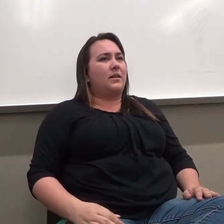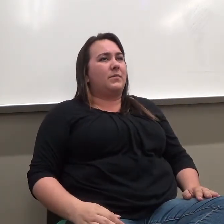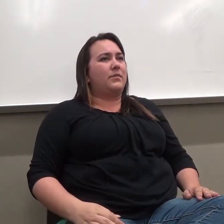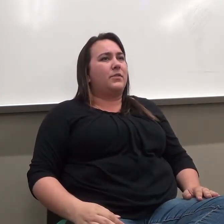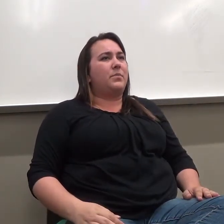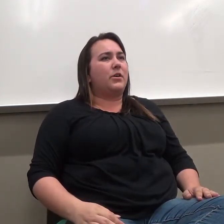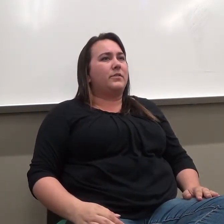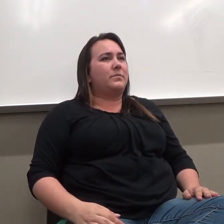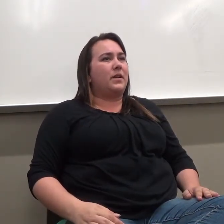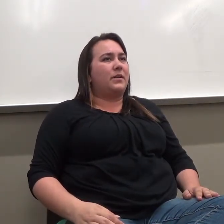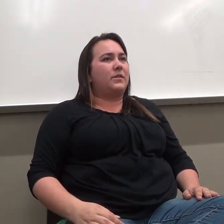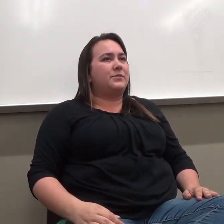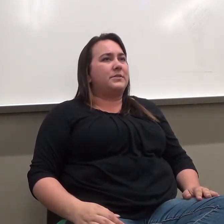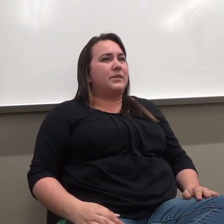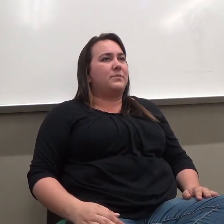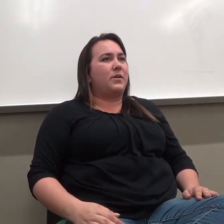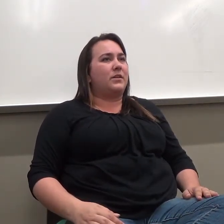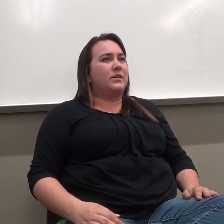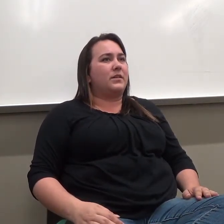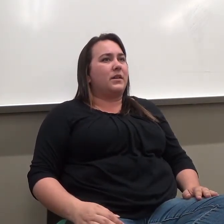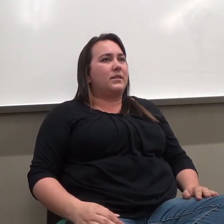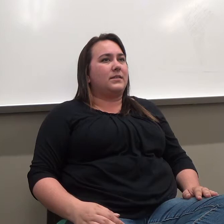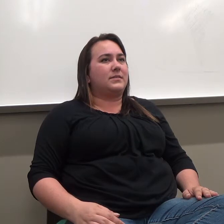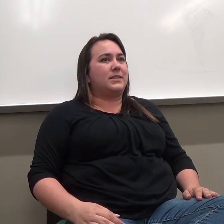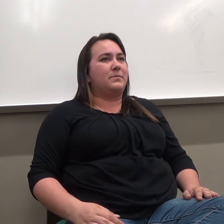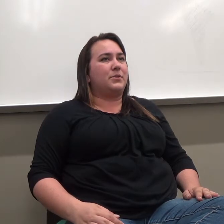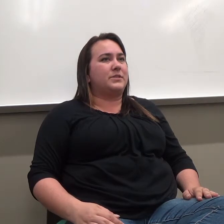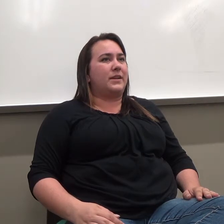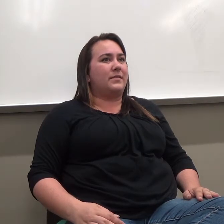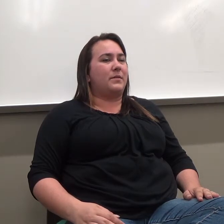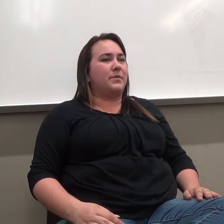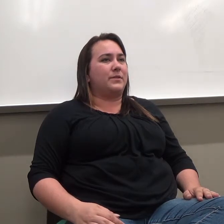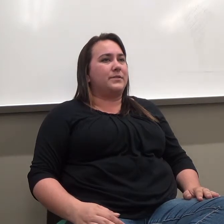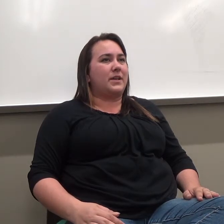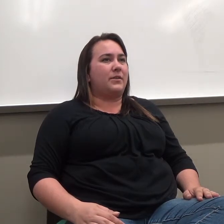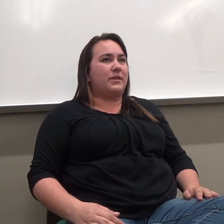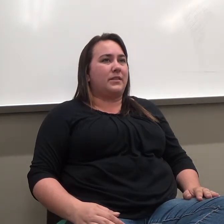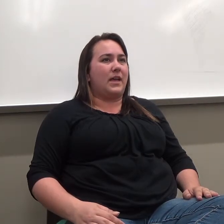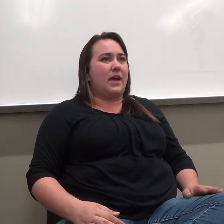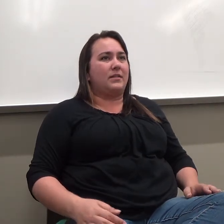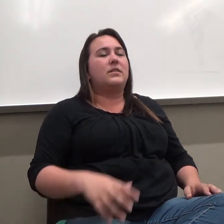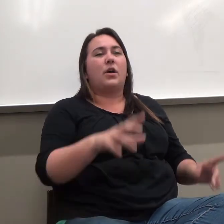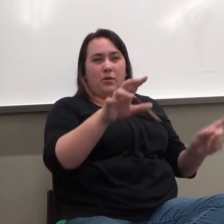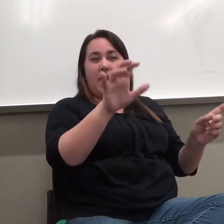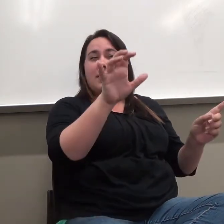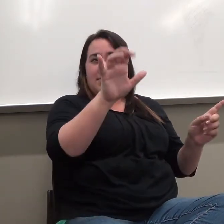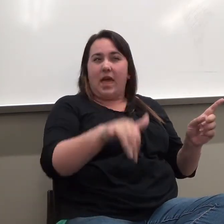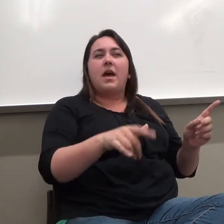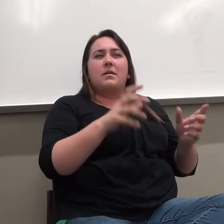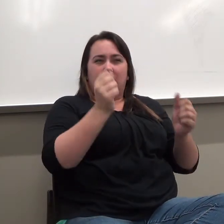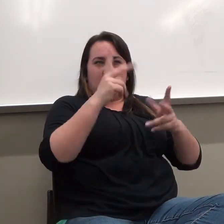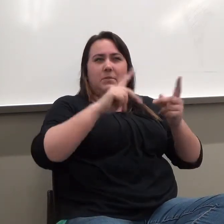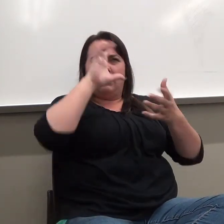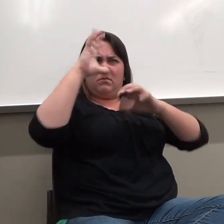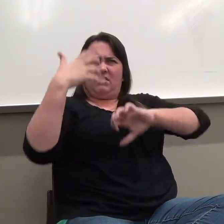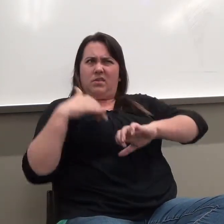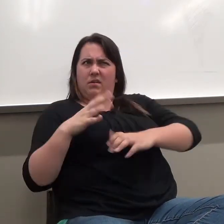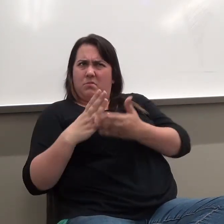Yeah, I've heard part of it, but I don't understand the part that says in person and numbers. Okay, I don't get that's that. what always throws people, is you're thinking, how